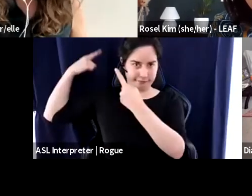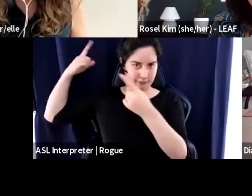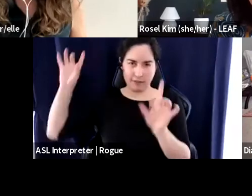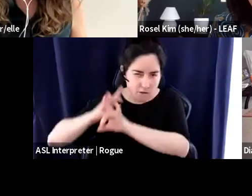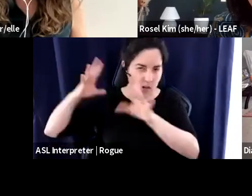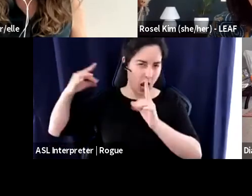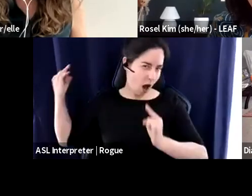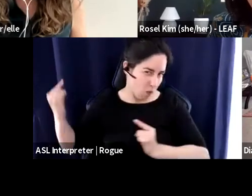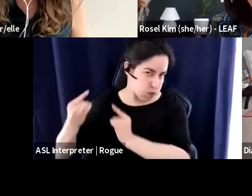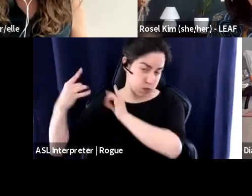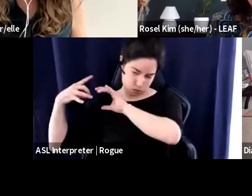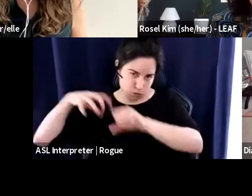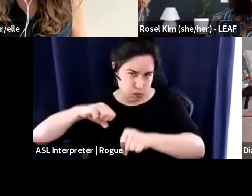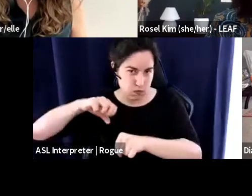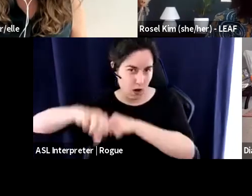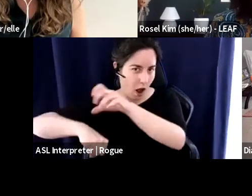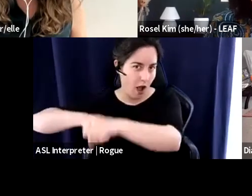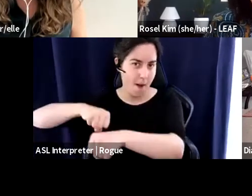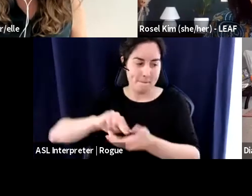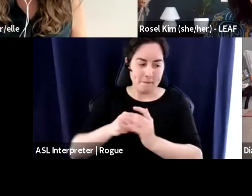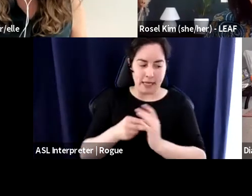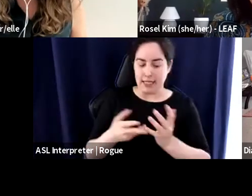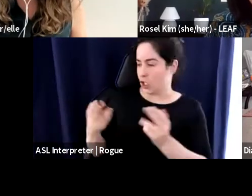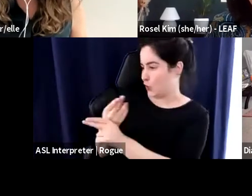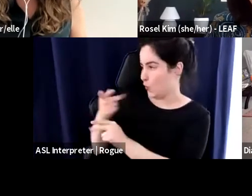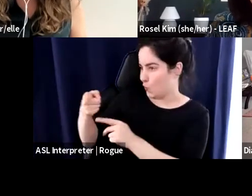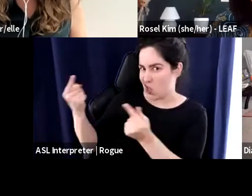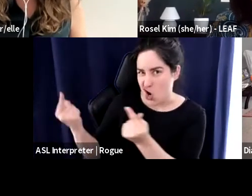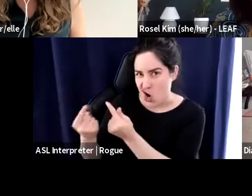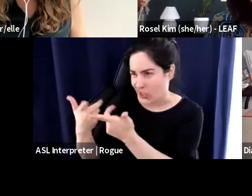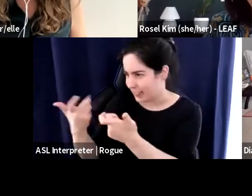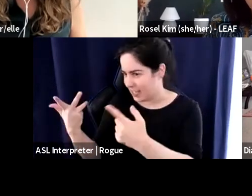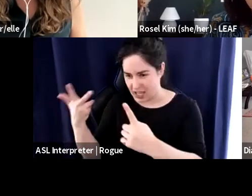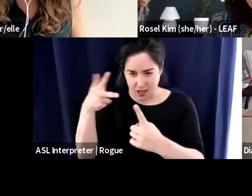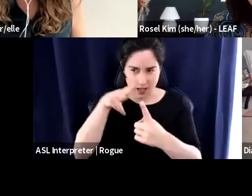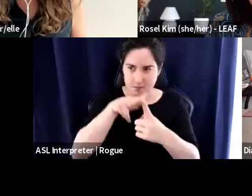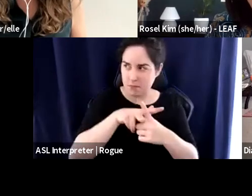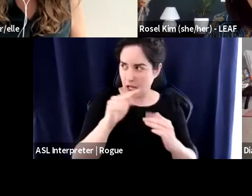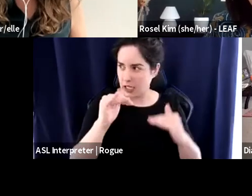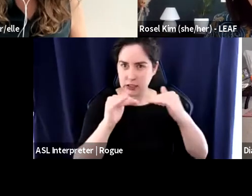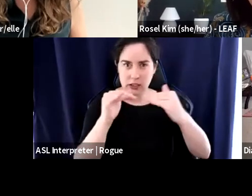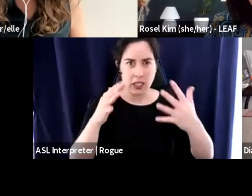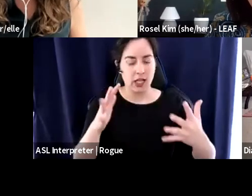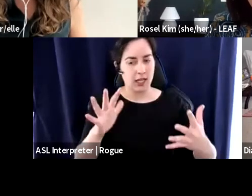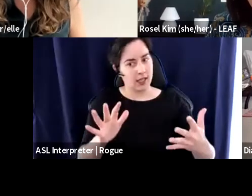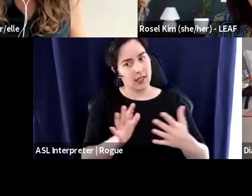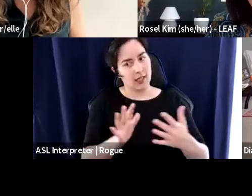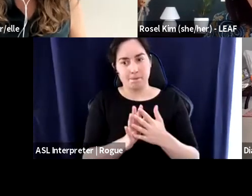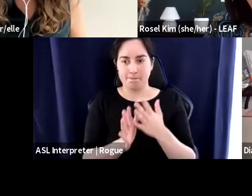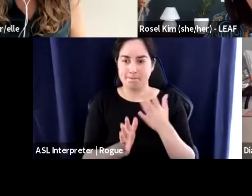to acknowledge both these things in order to understand how we can use it.